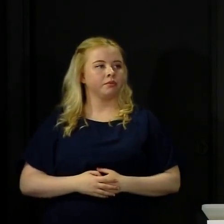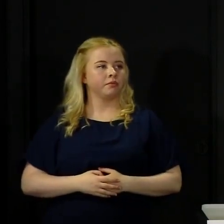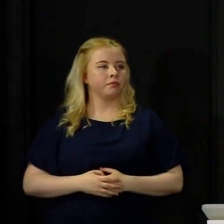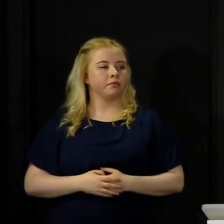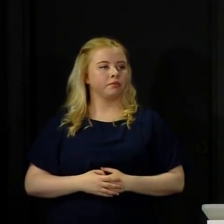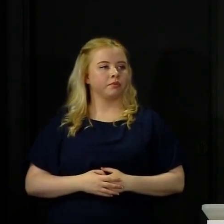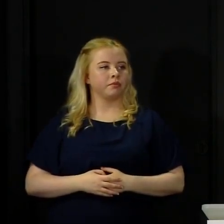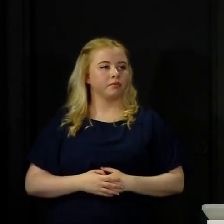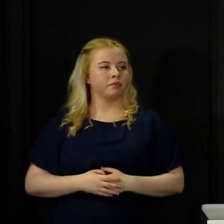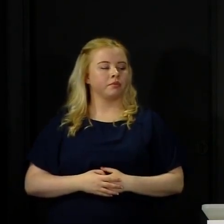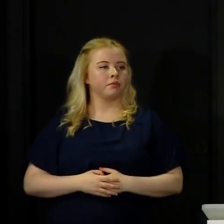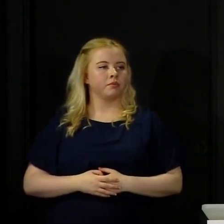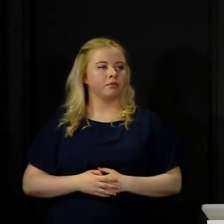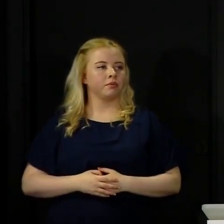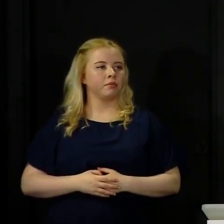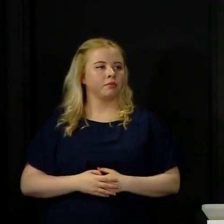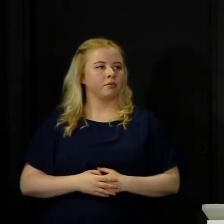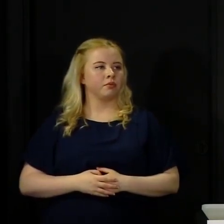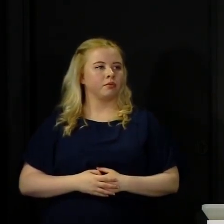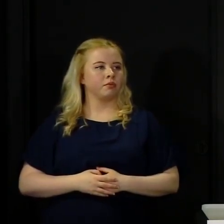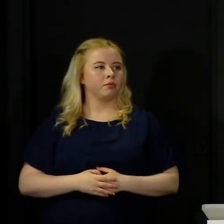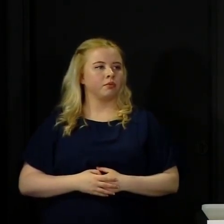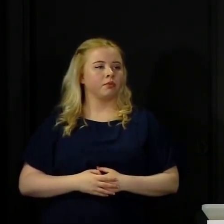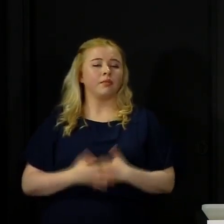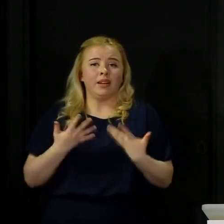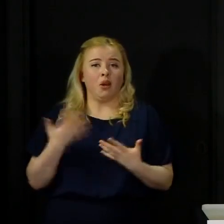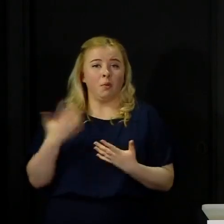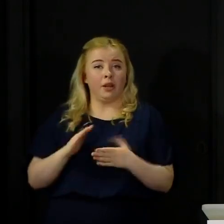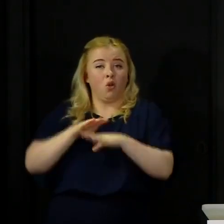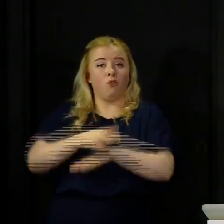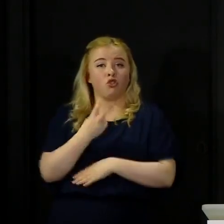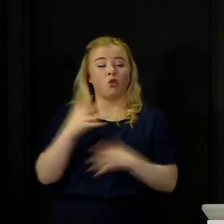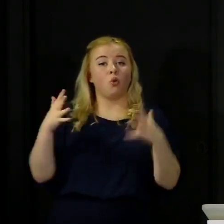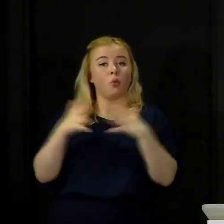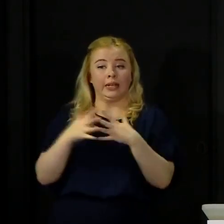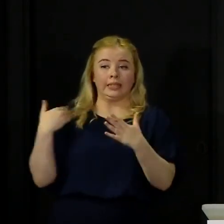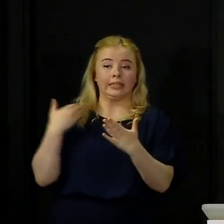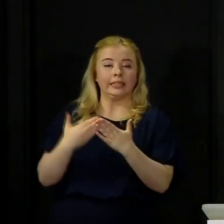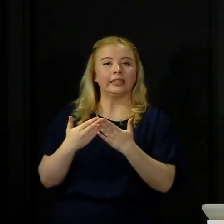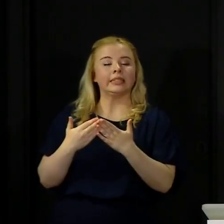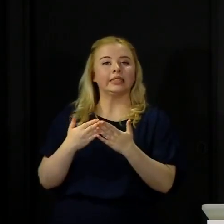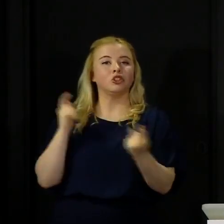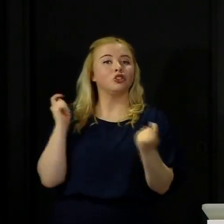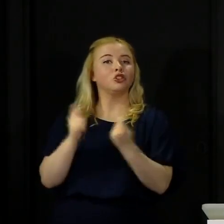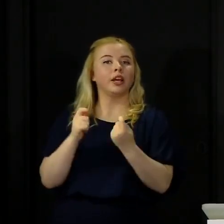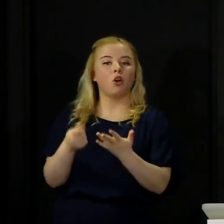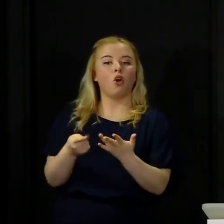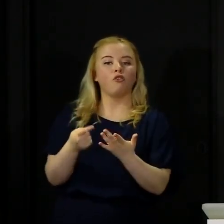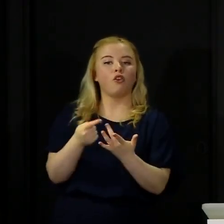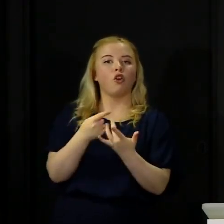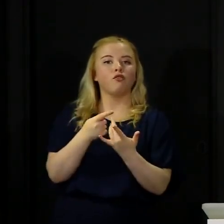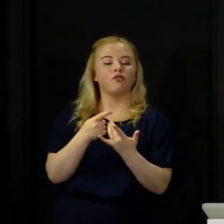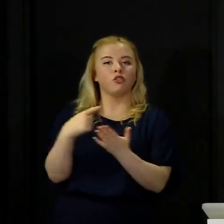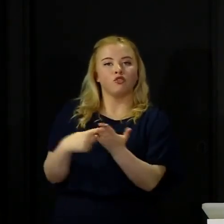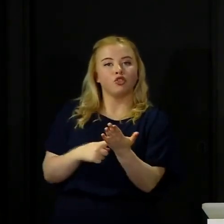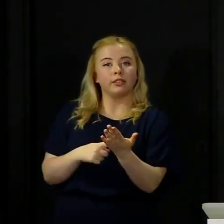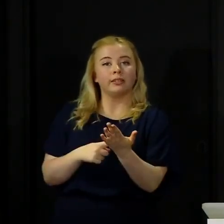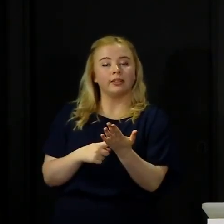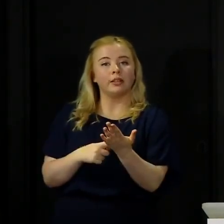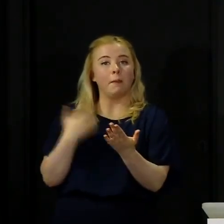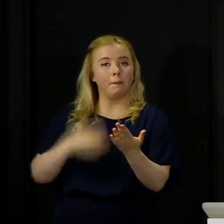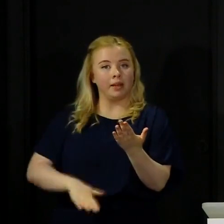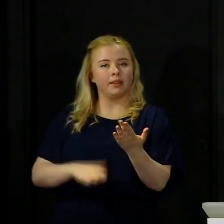very much. I just wondered, it's now been obviously over 2 weeks since the lockdown restrictions were relaxed. I just wondered if you had